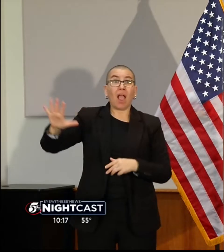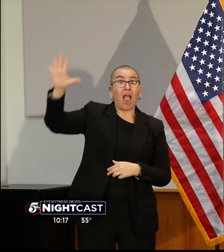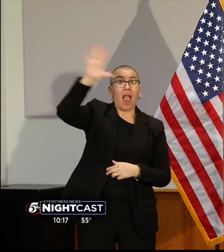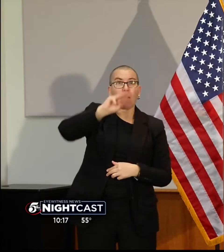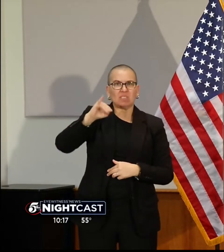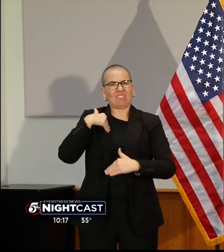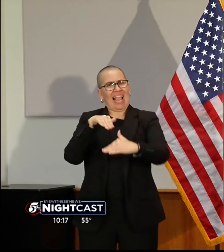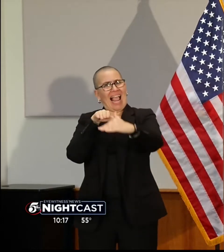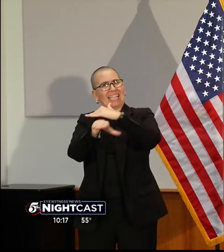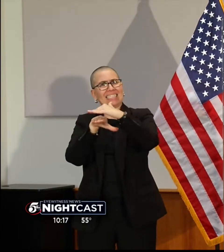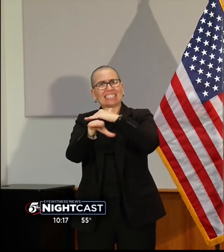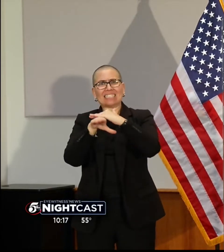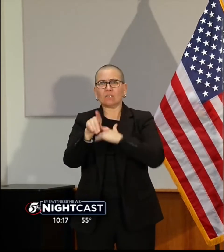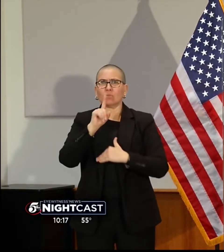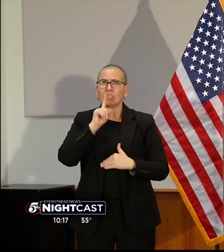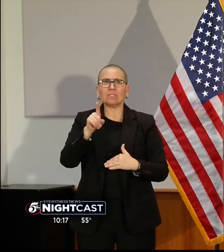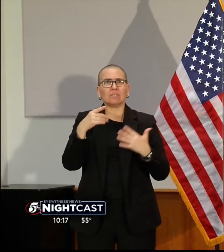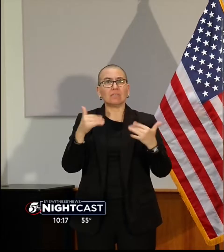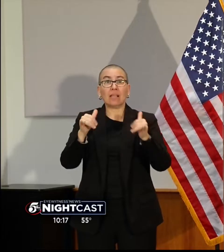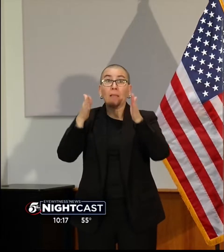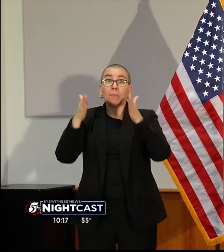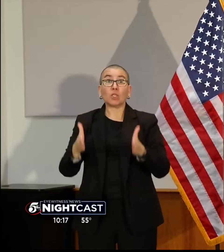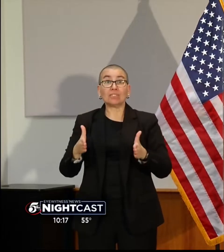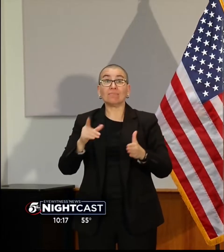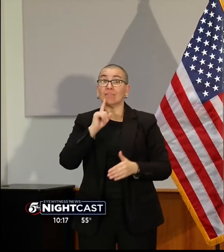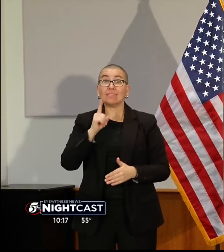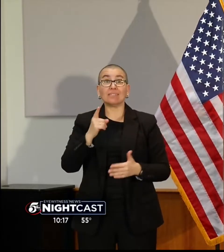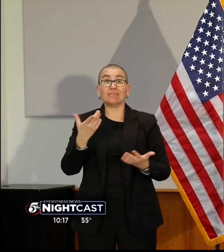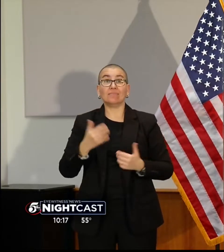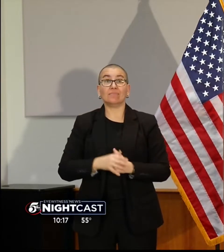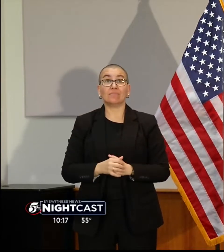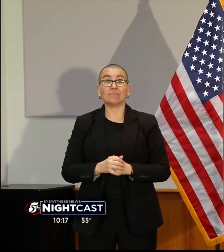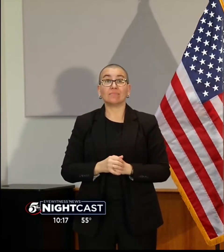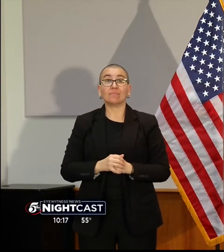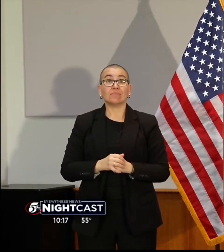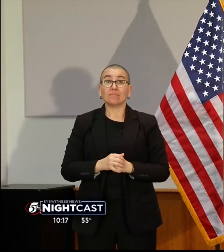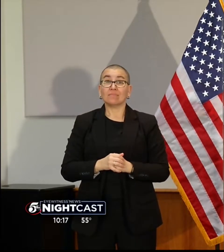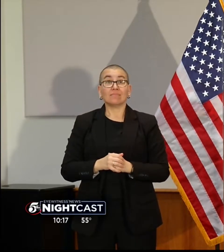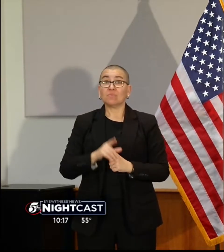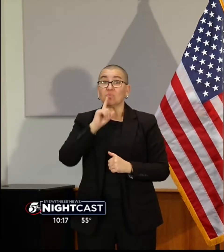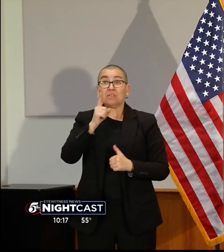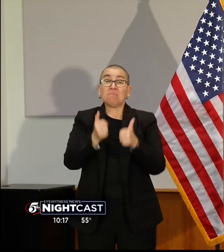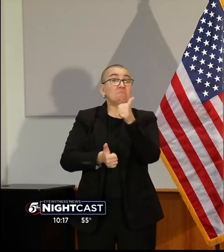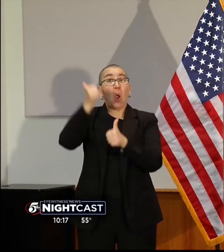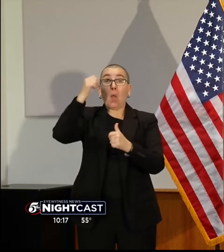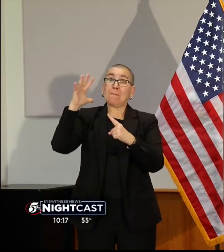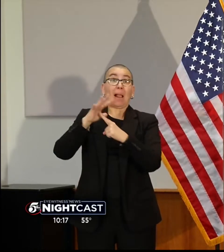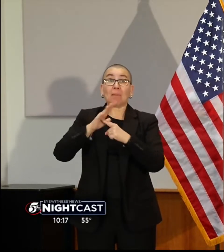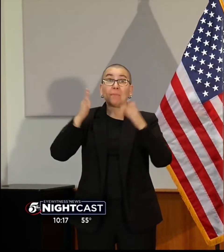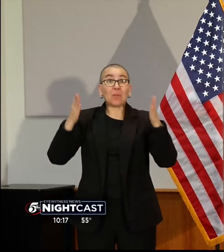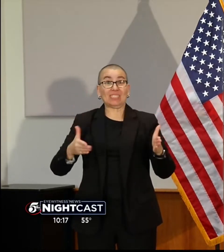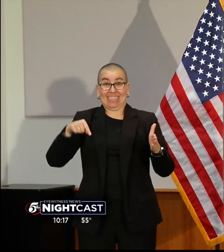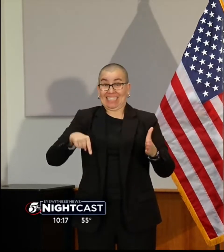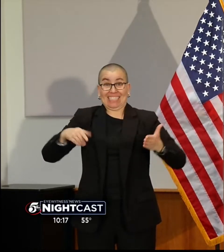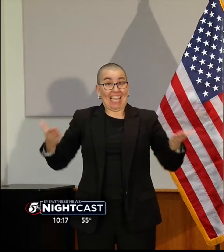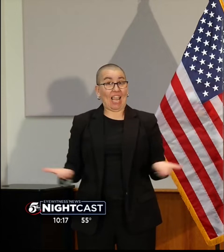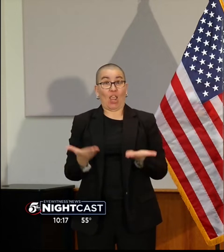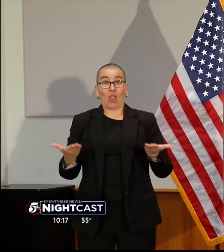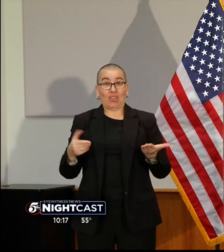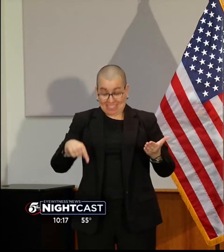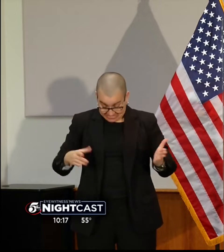in real time. That person is by far the most popular person on this podium and